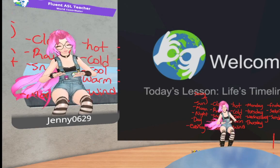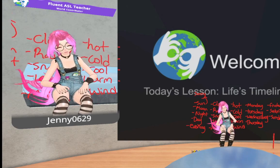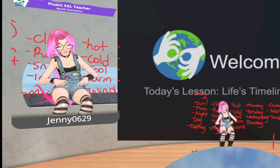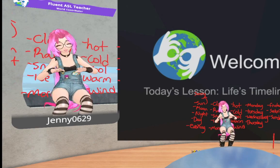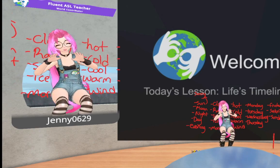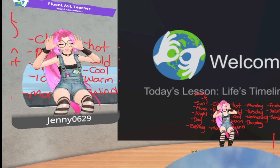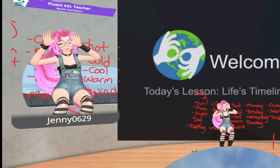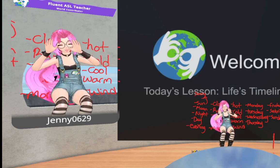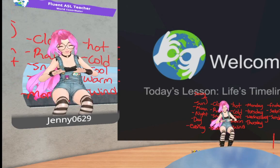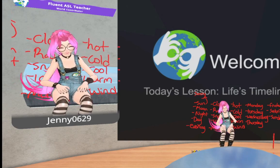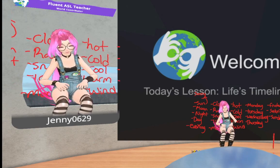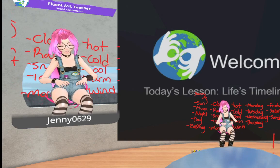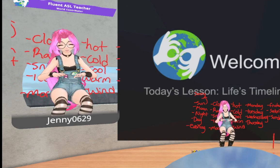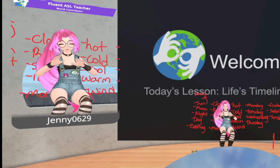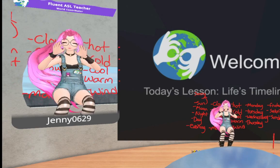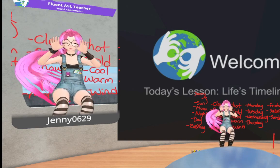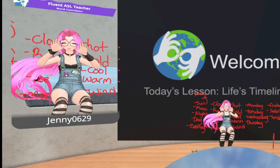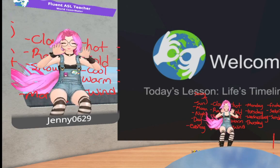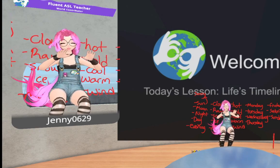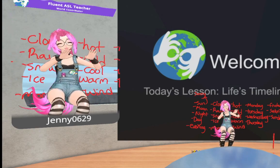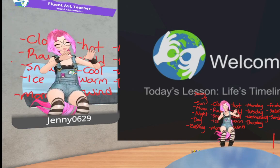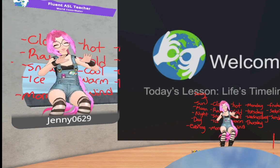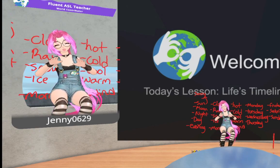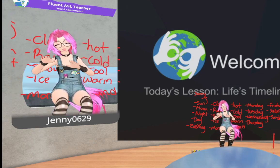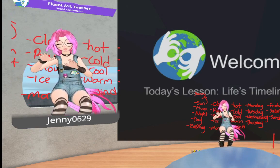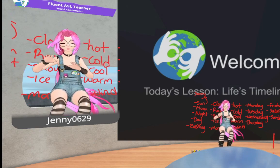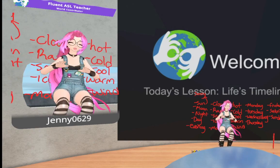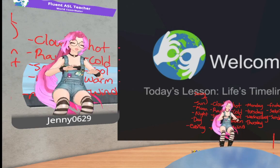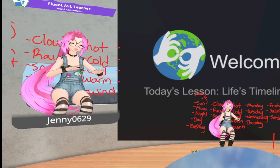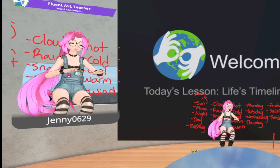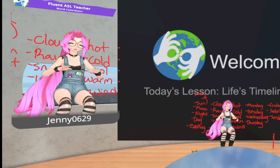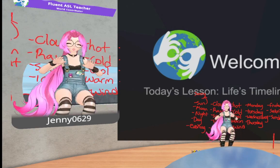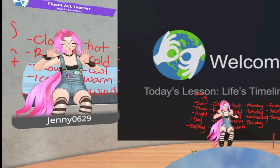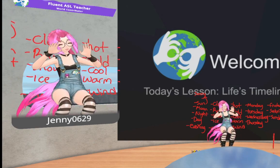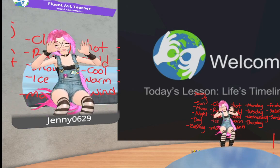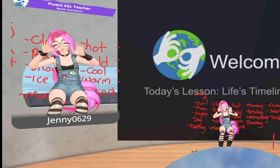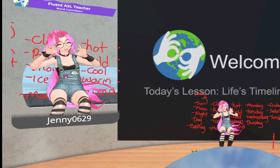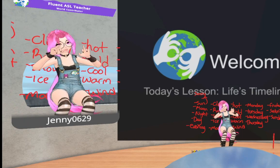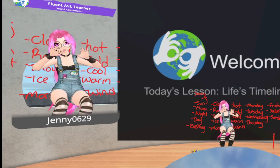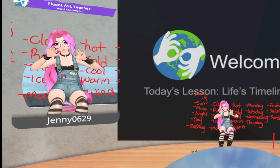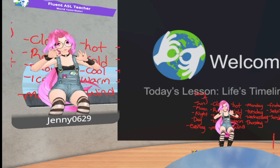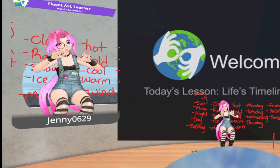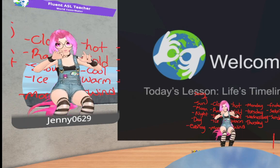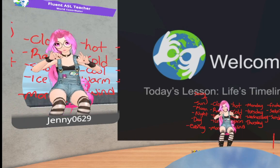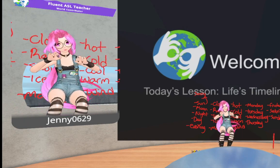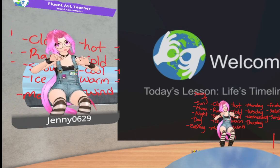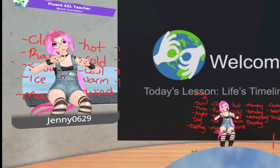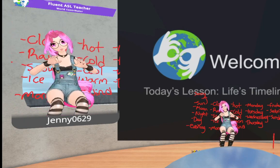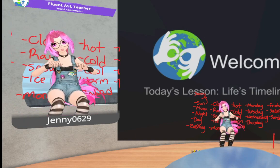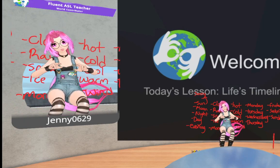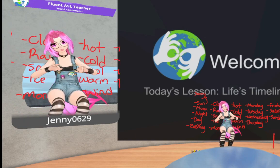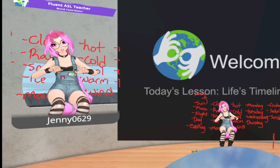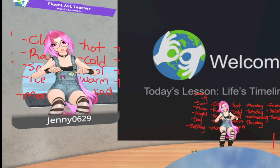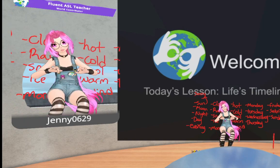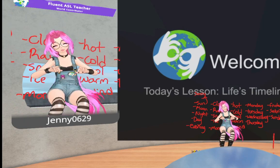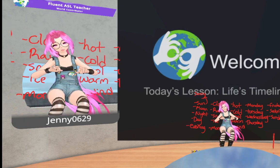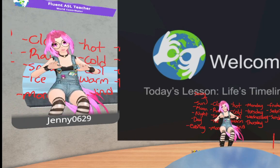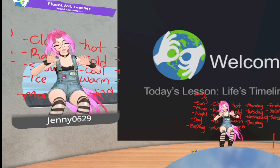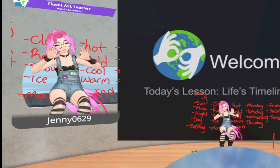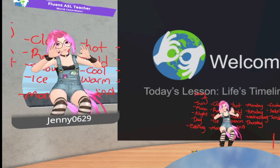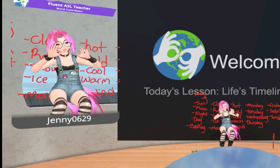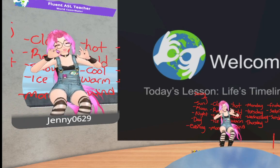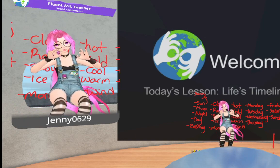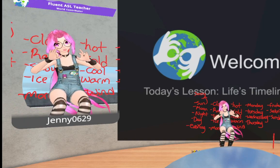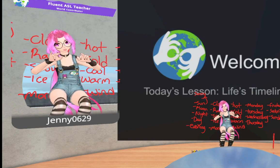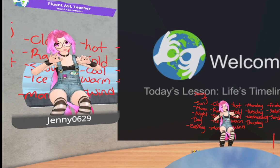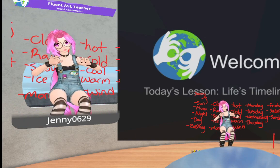down, explaining really intense rain, I'm not going back and forth, and I'm not going with my fingers like this because this